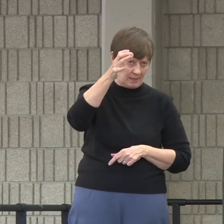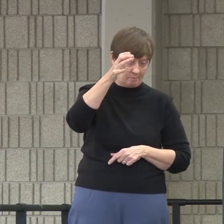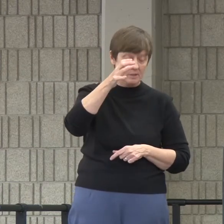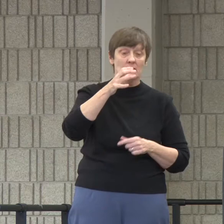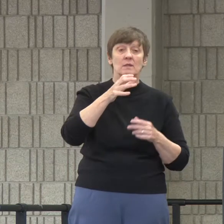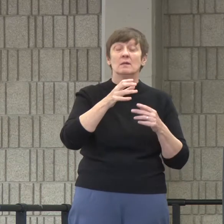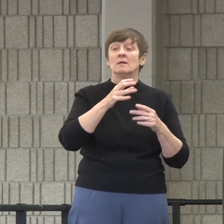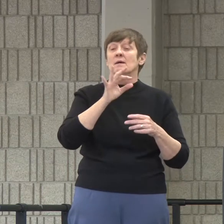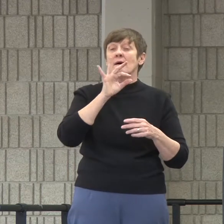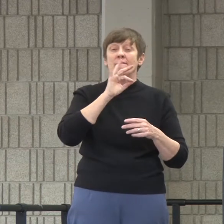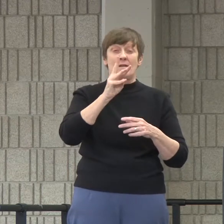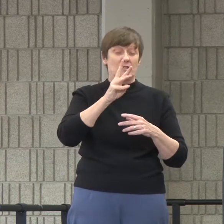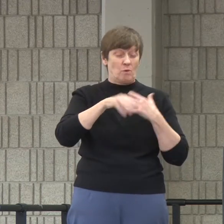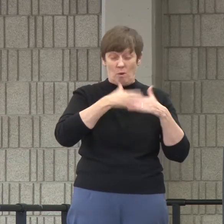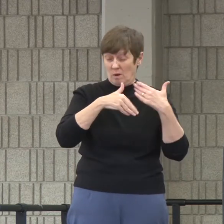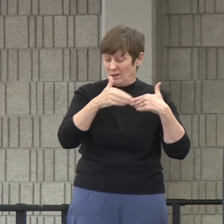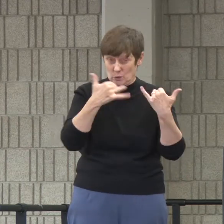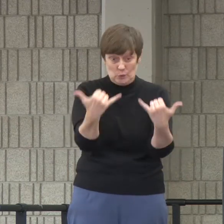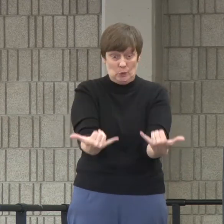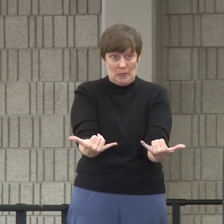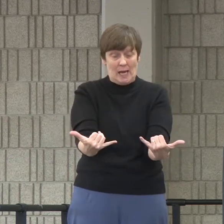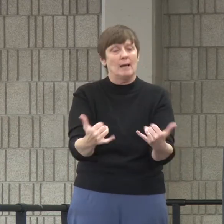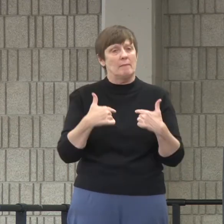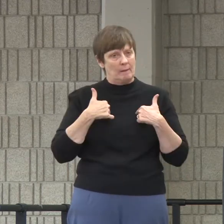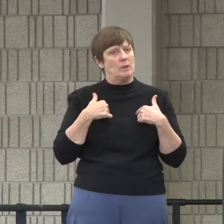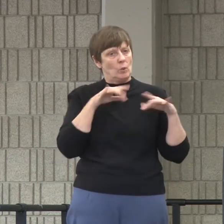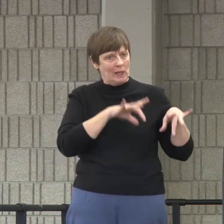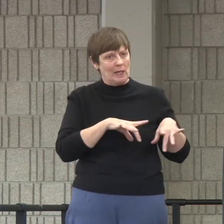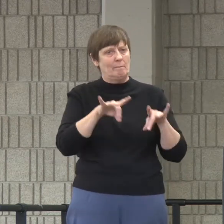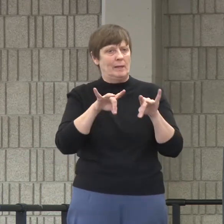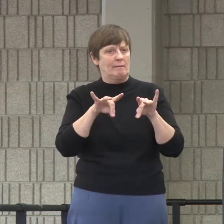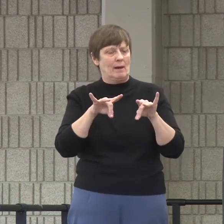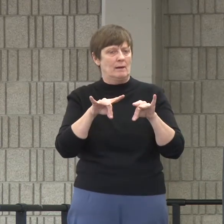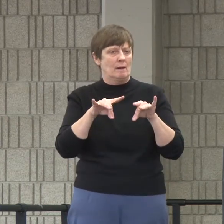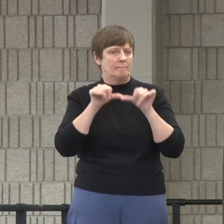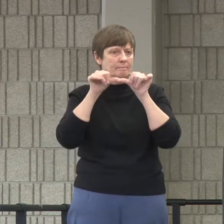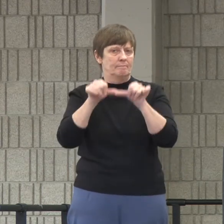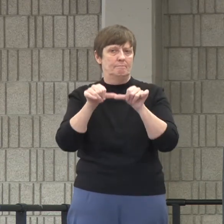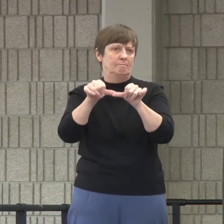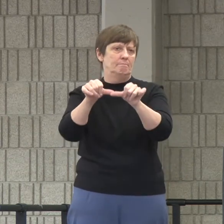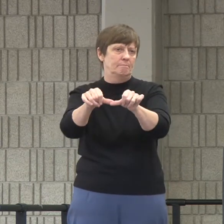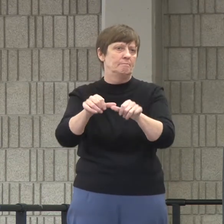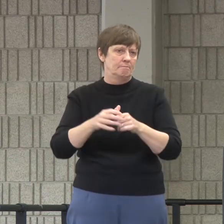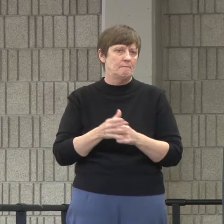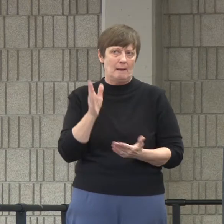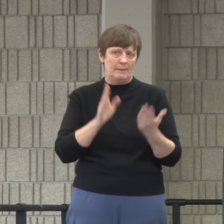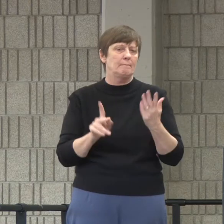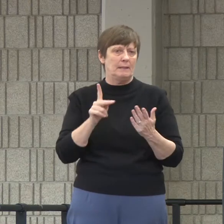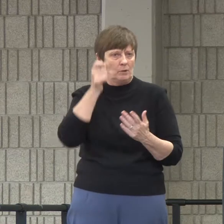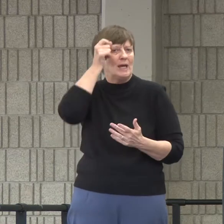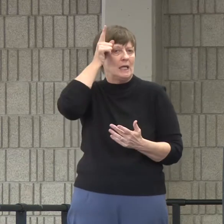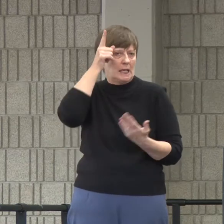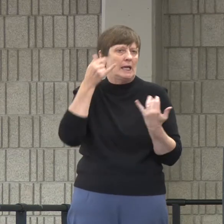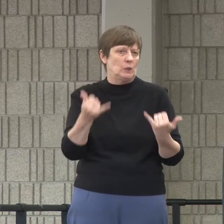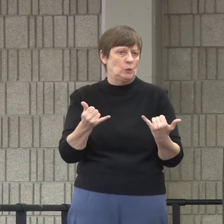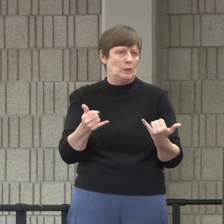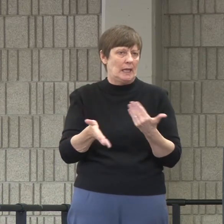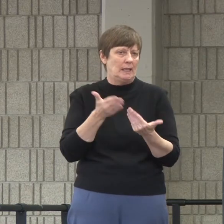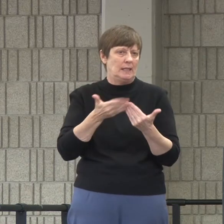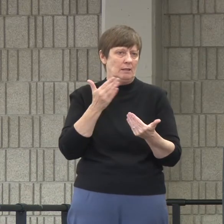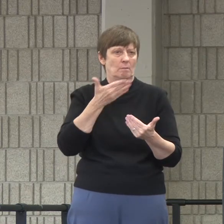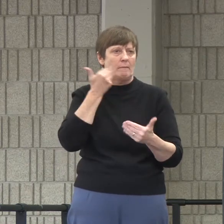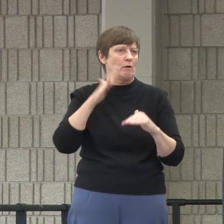today, maybe that's something that we can pick up, and people might be able to grasp it more